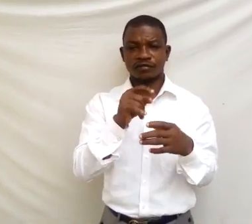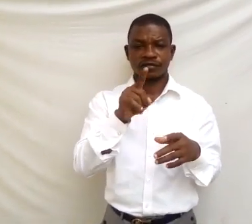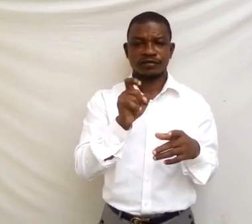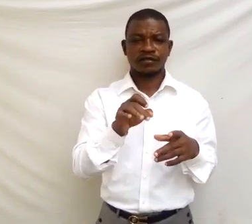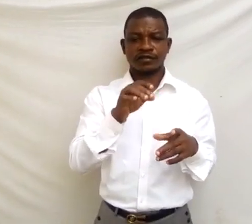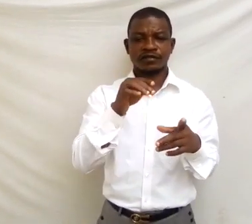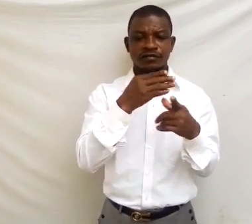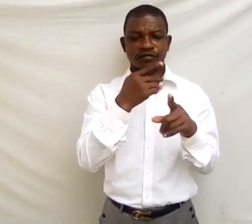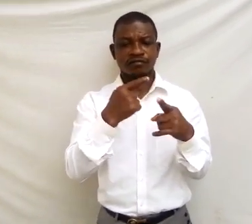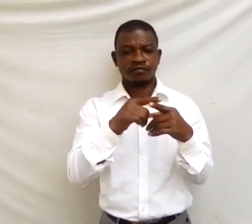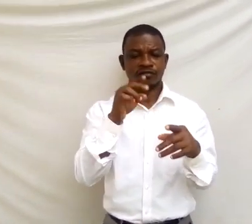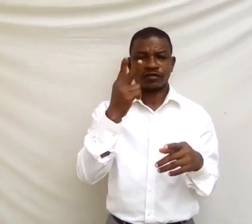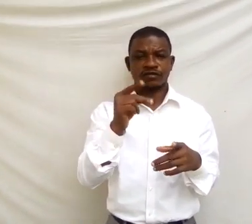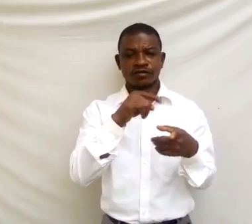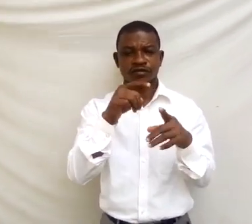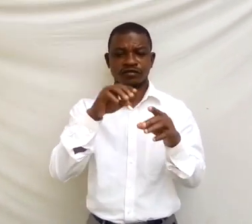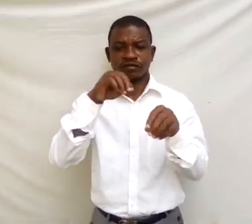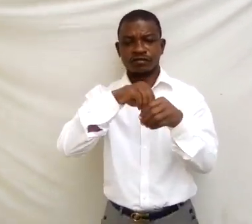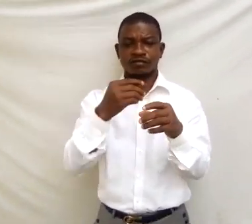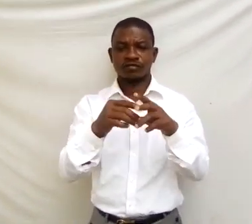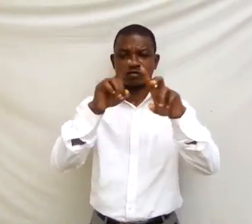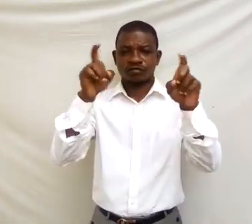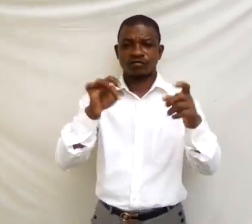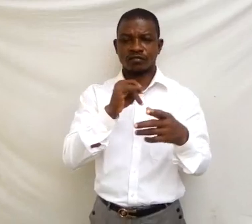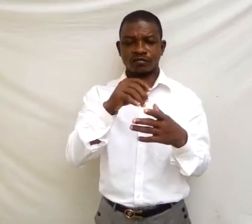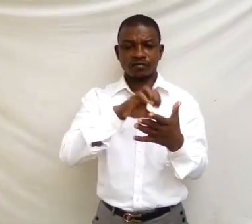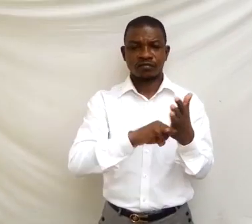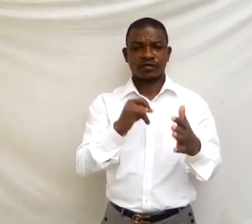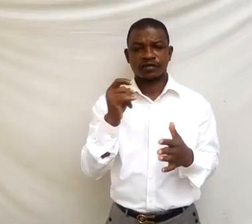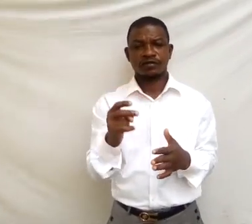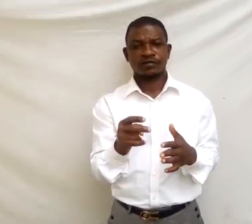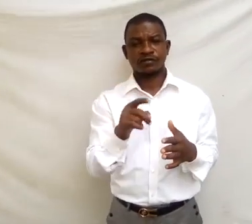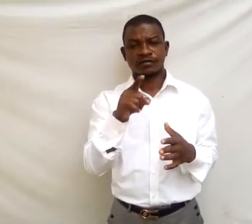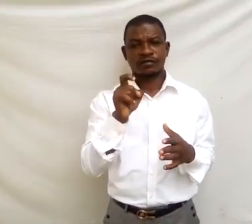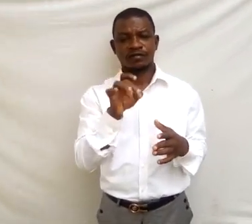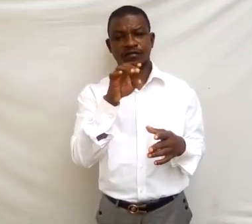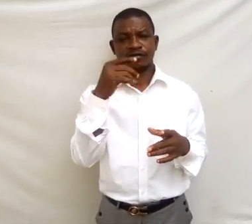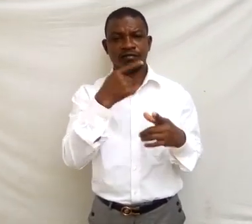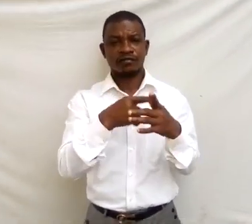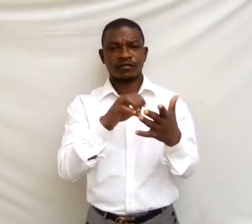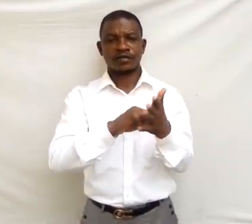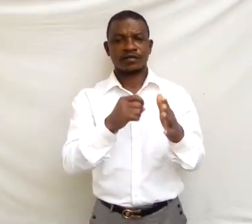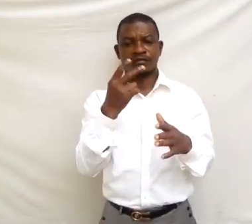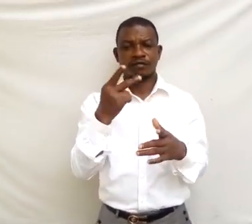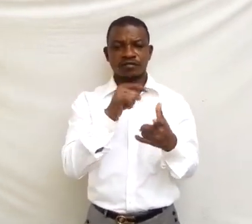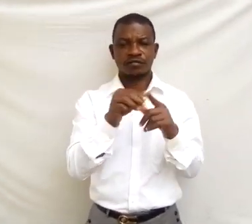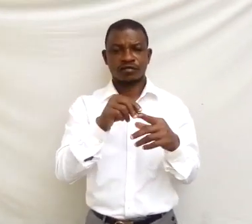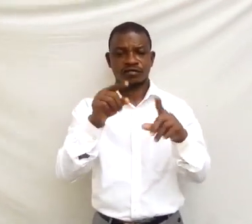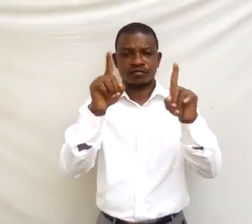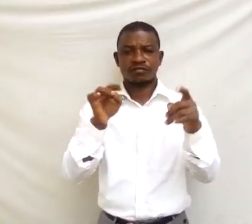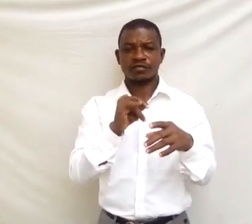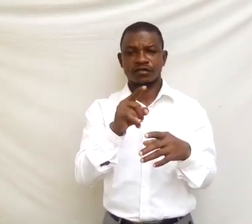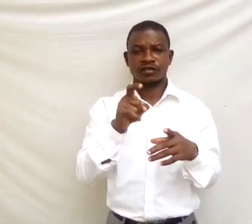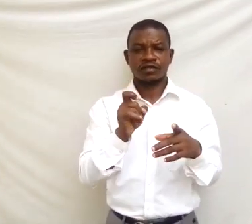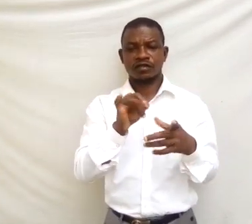2 into brackets, minus x minus 2 into brackets, x plus 3